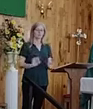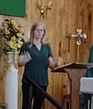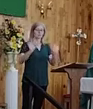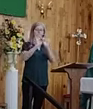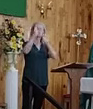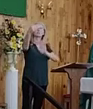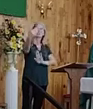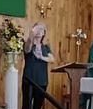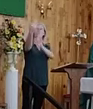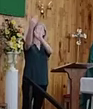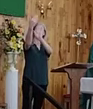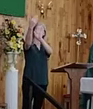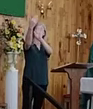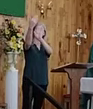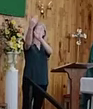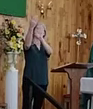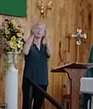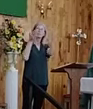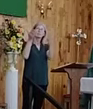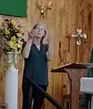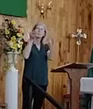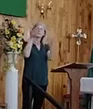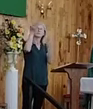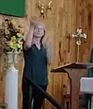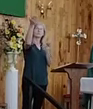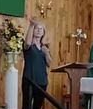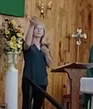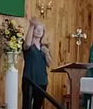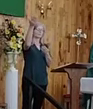be in your presence and minister to you.